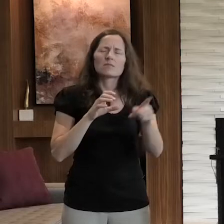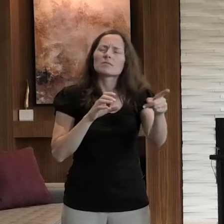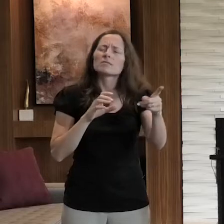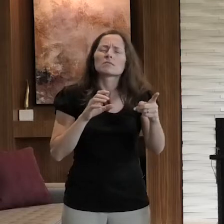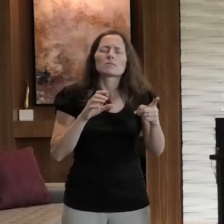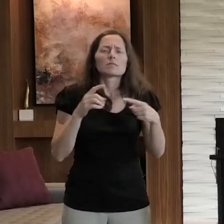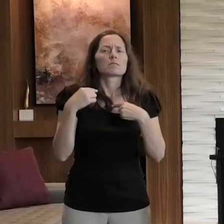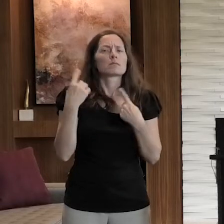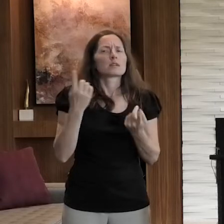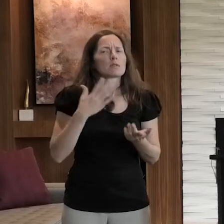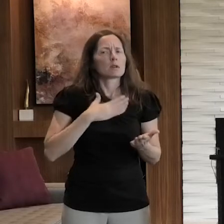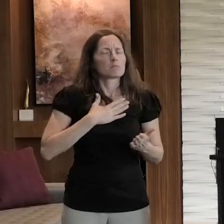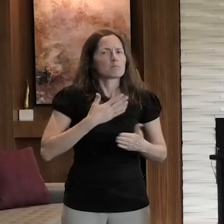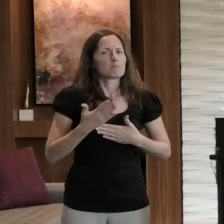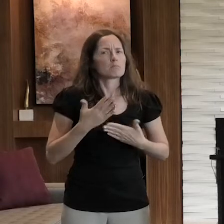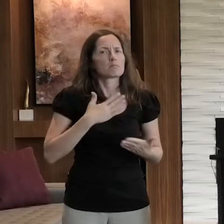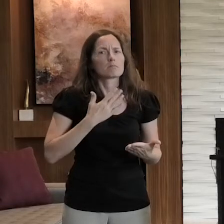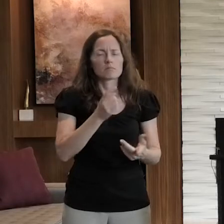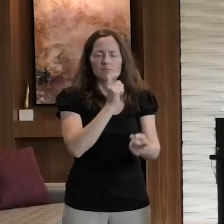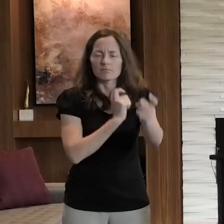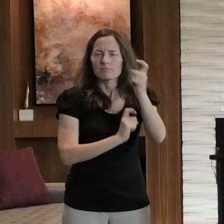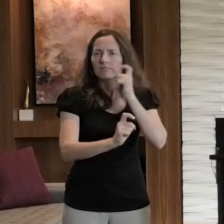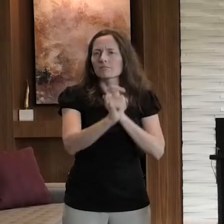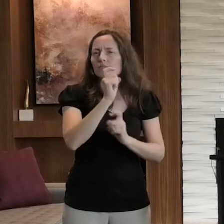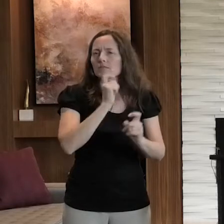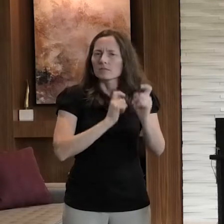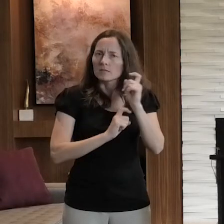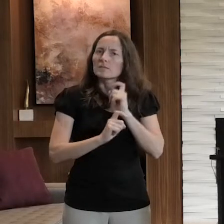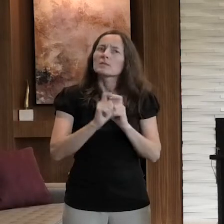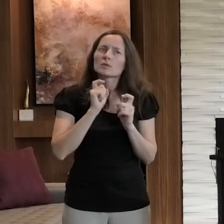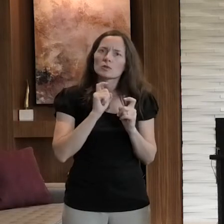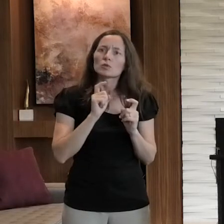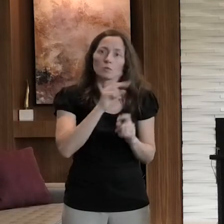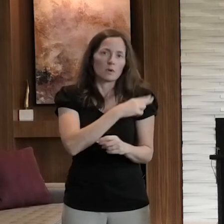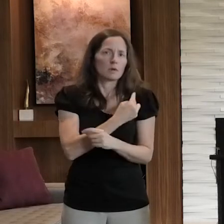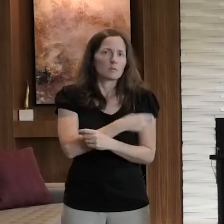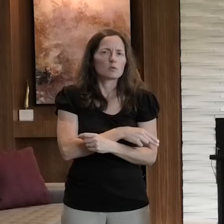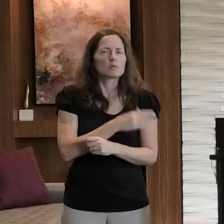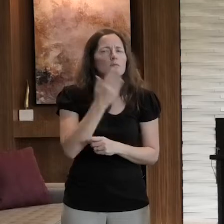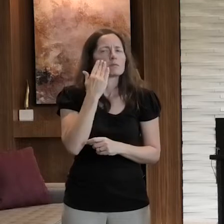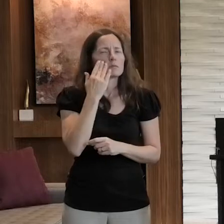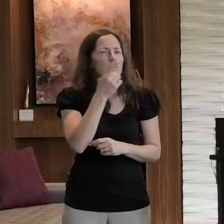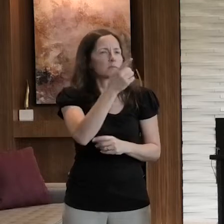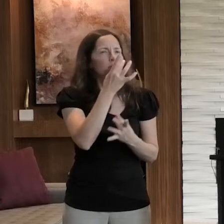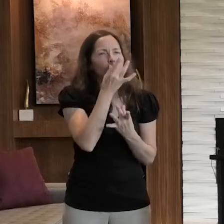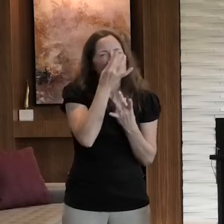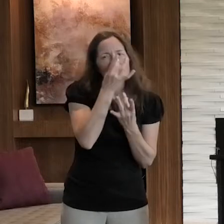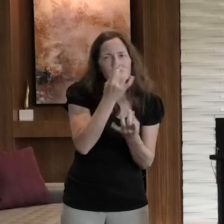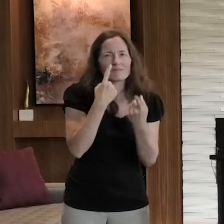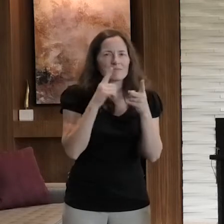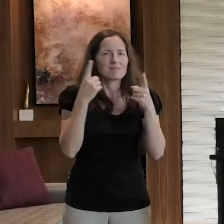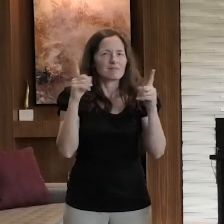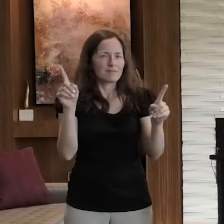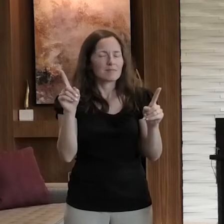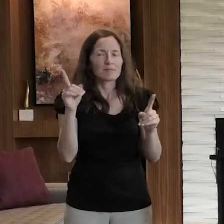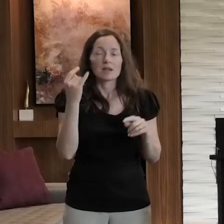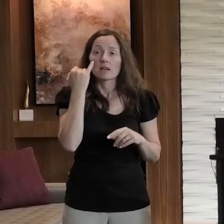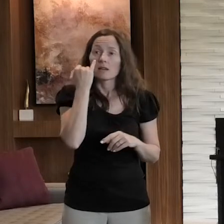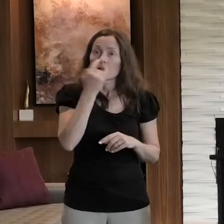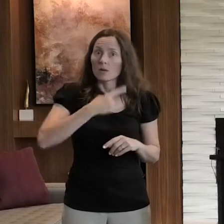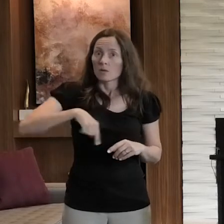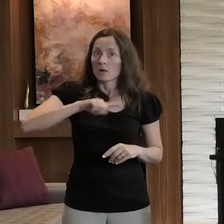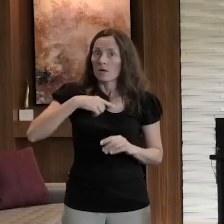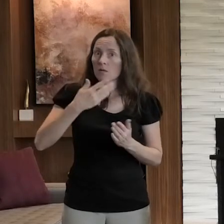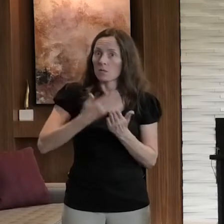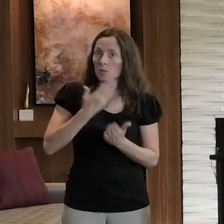us by helping us make the contribution for the hospital, and I know they're interested in this success, and maybe if we all demonstrate the success, there'll be